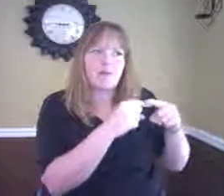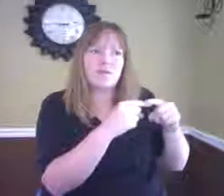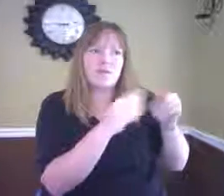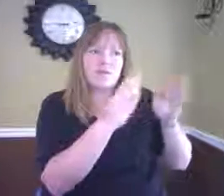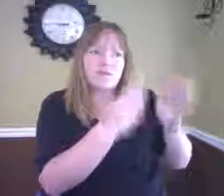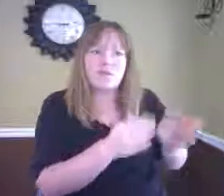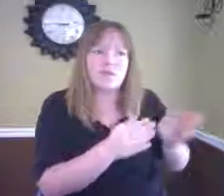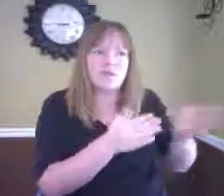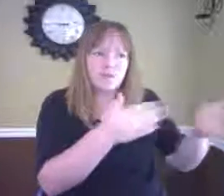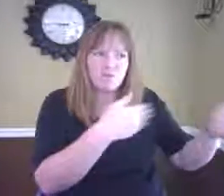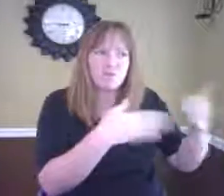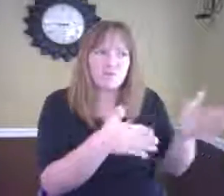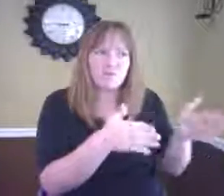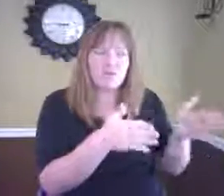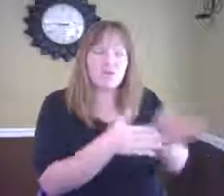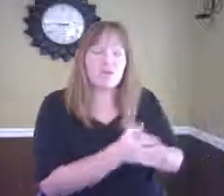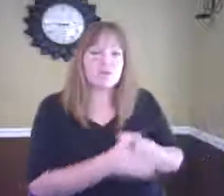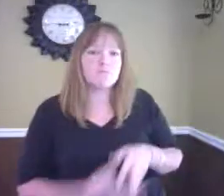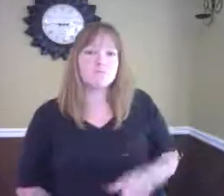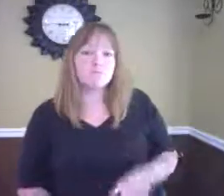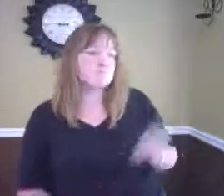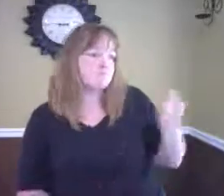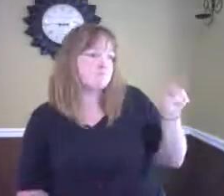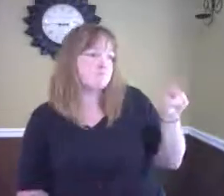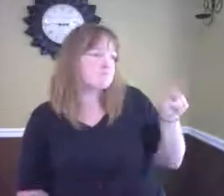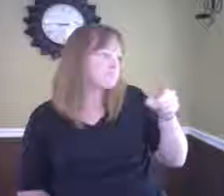or something. So really, it can take a while before